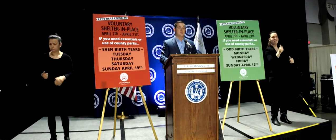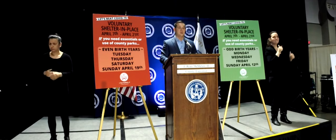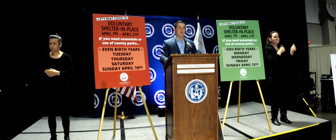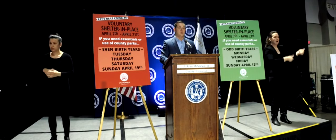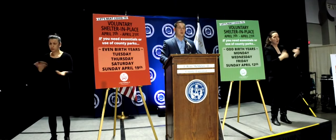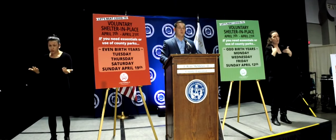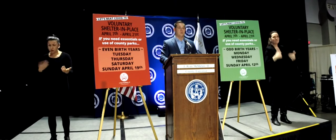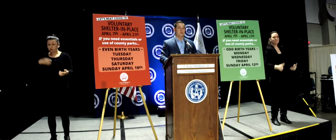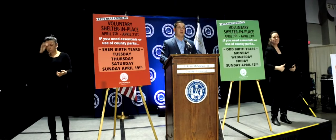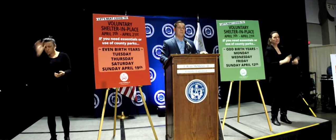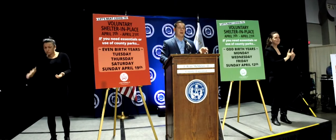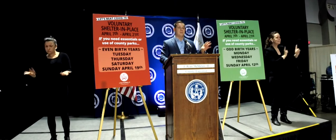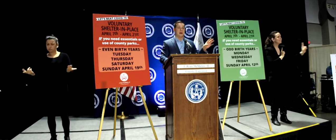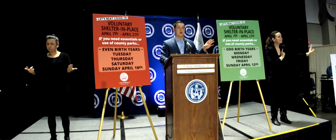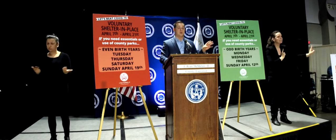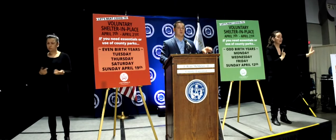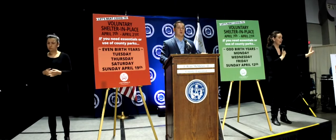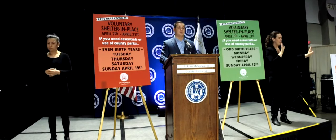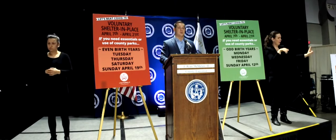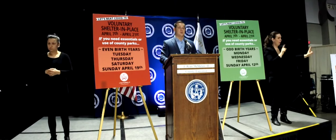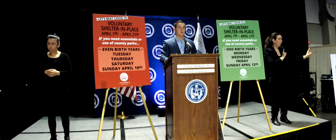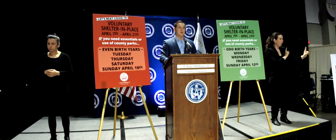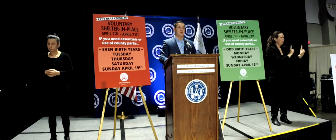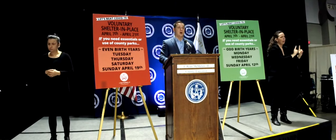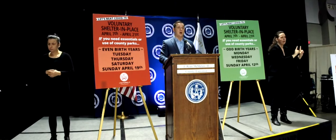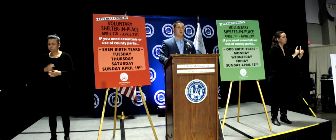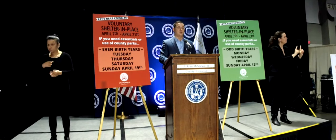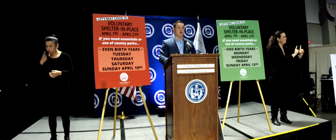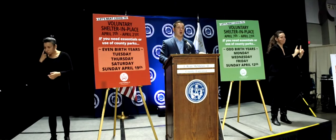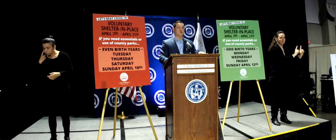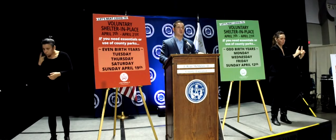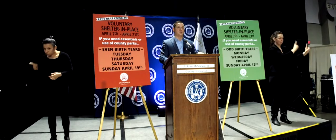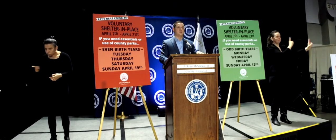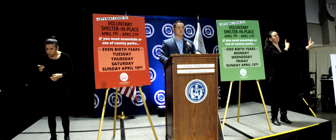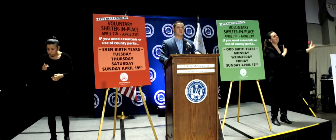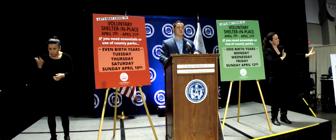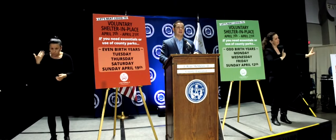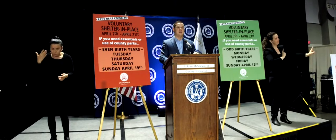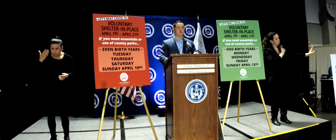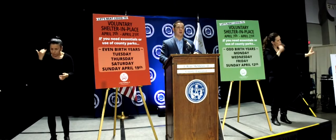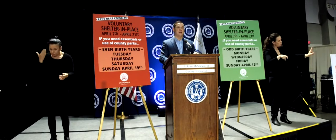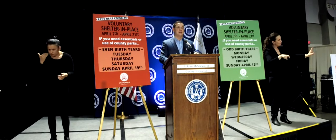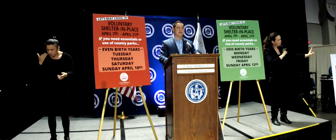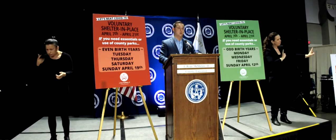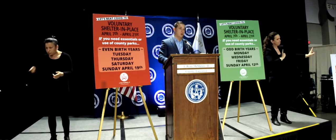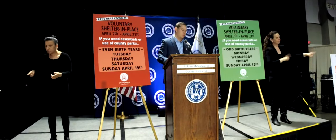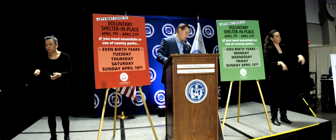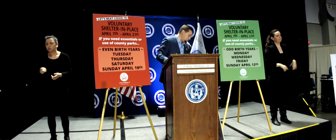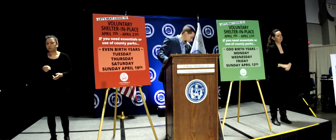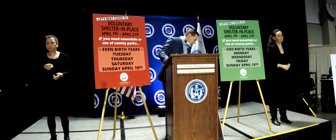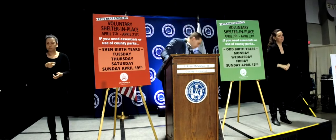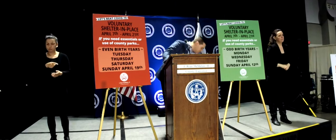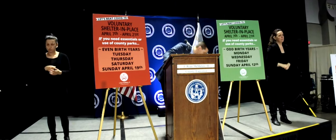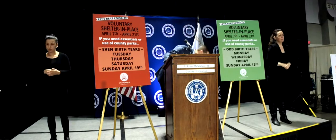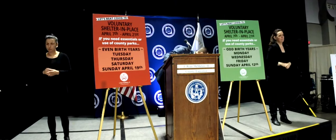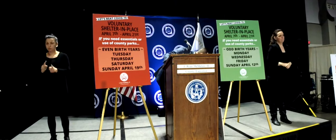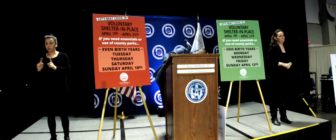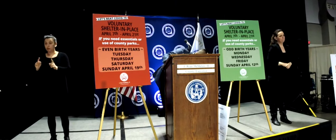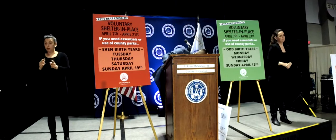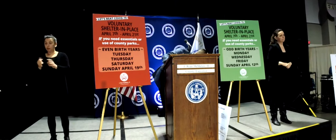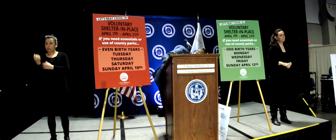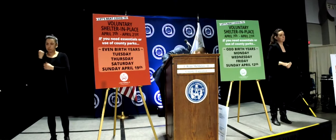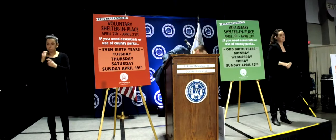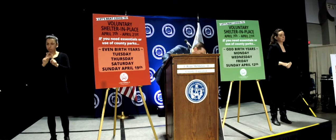recent from independent monitoring sources show our social distancing as graded getting worse. Let me show